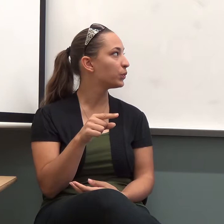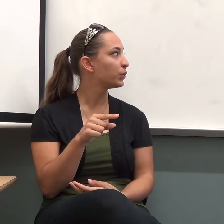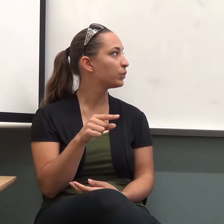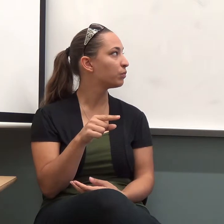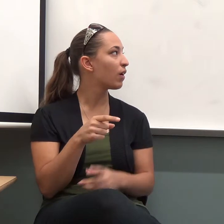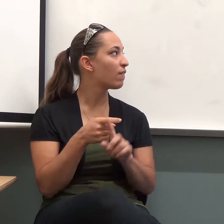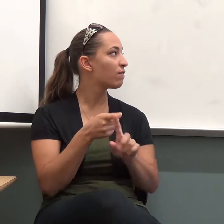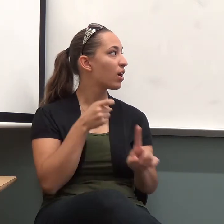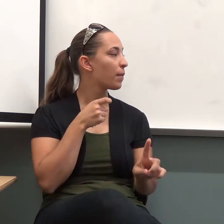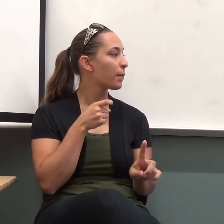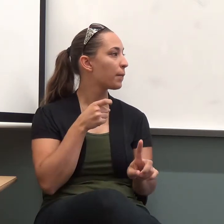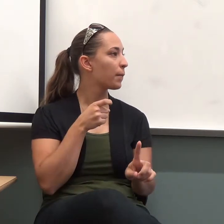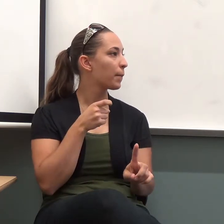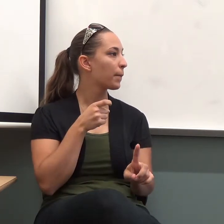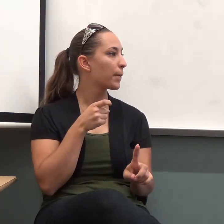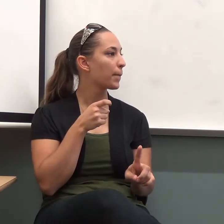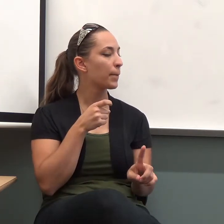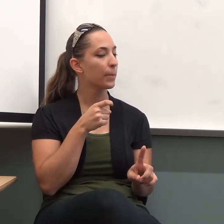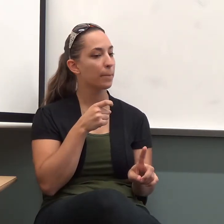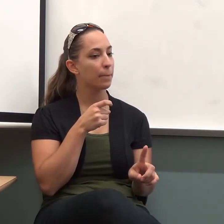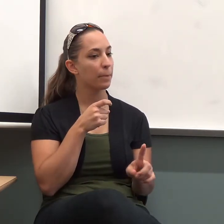from point A